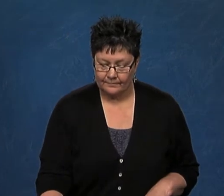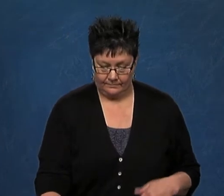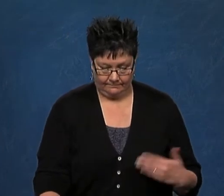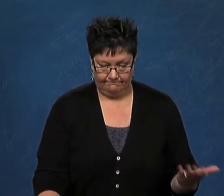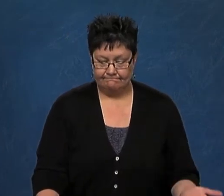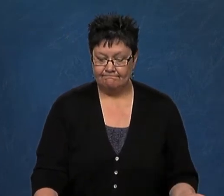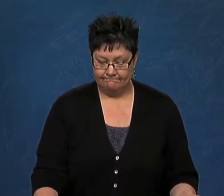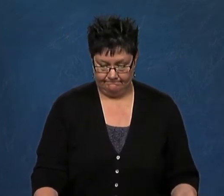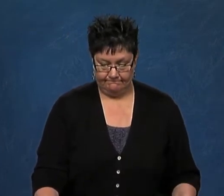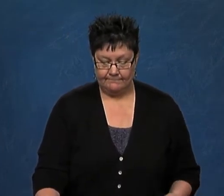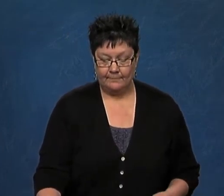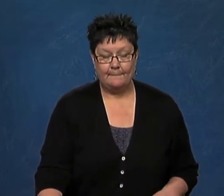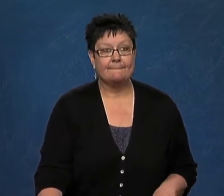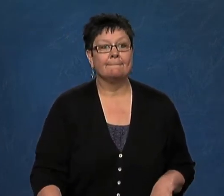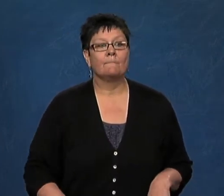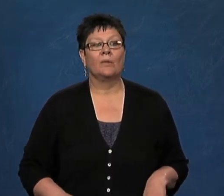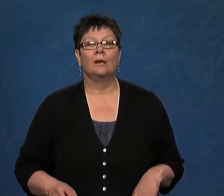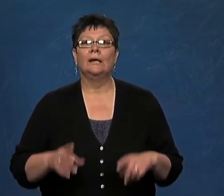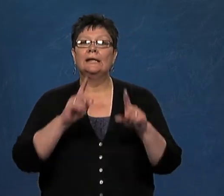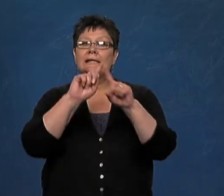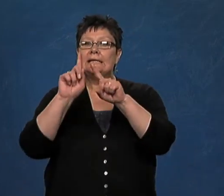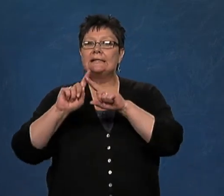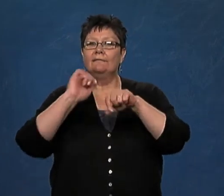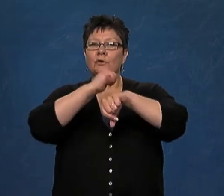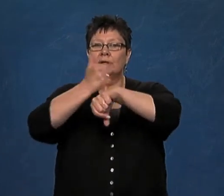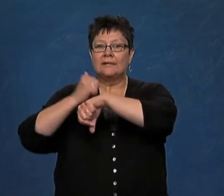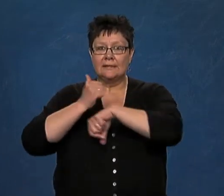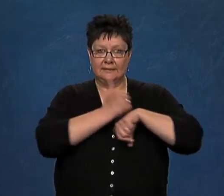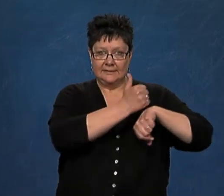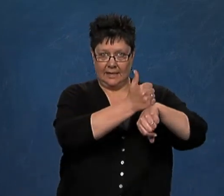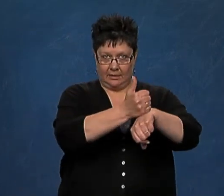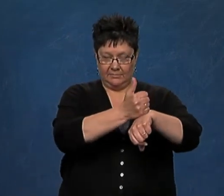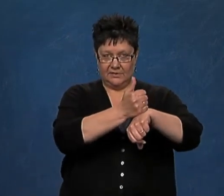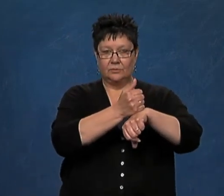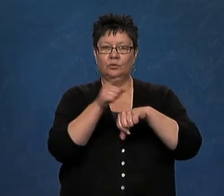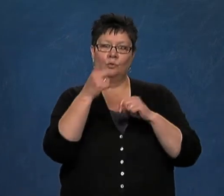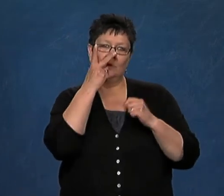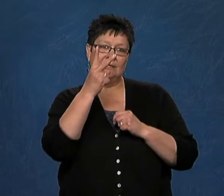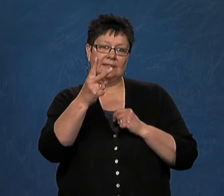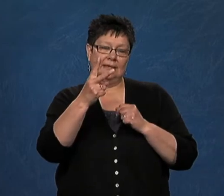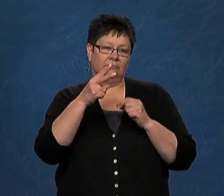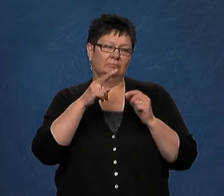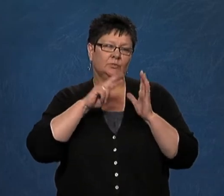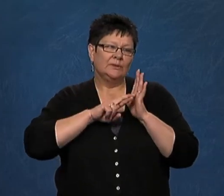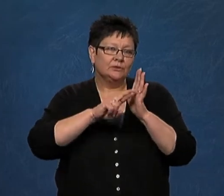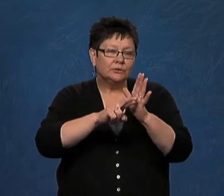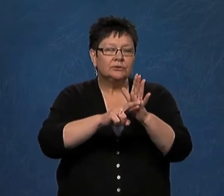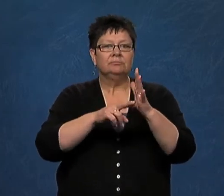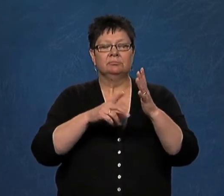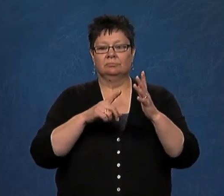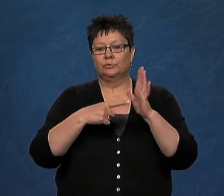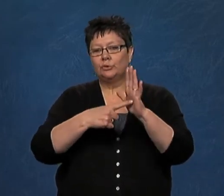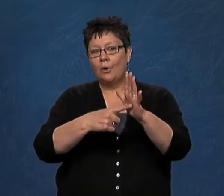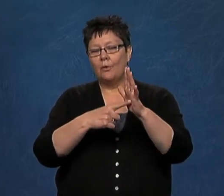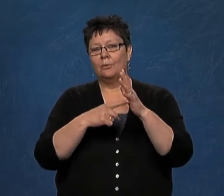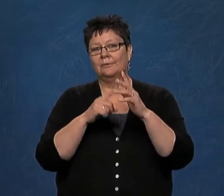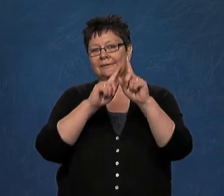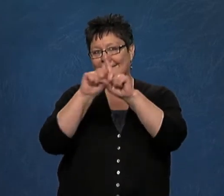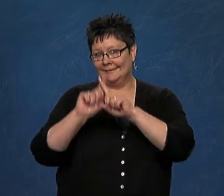related to deaf people and interpreting versus video conferencing. So there's various settings as well. Through our research, it